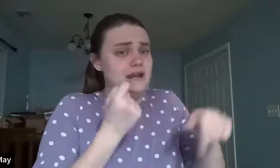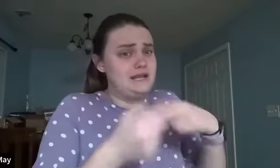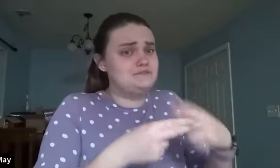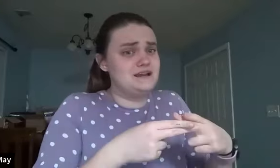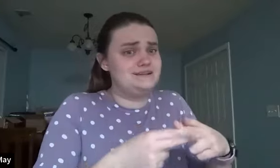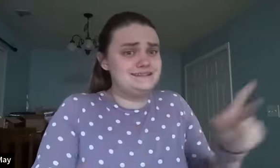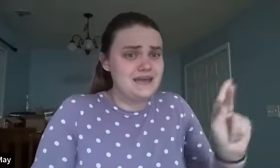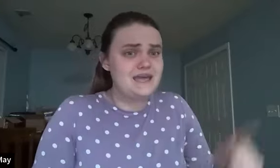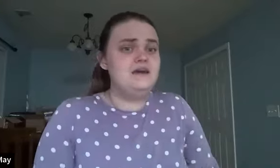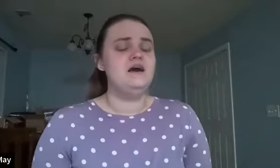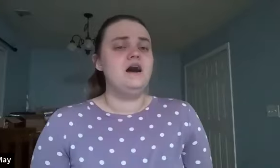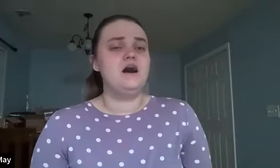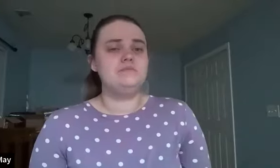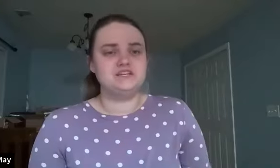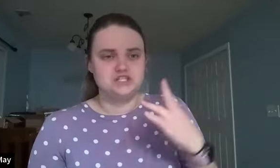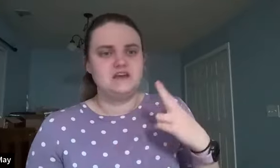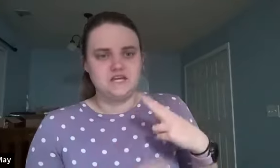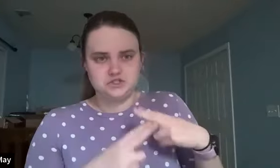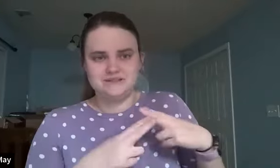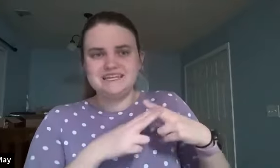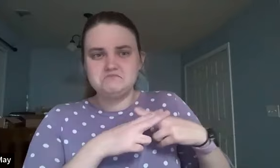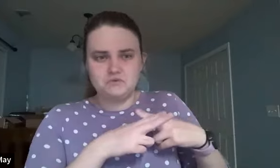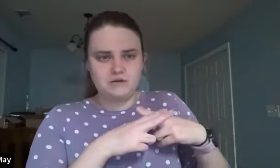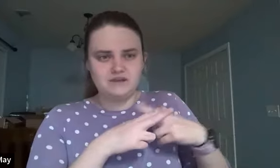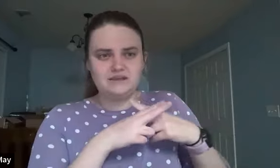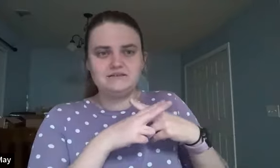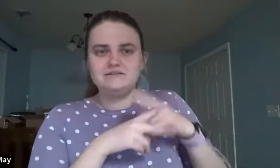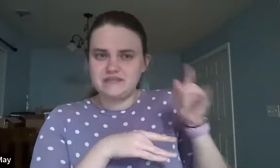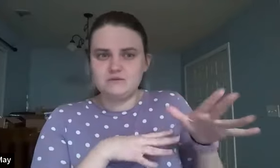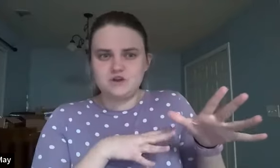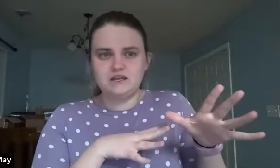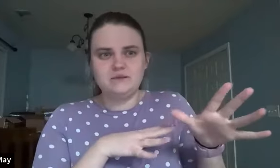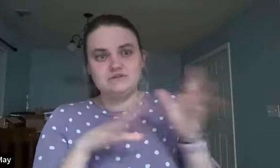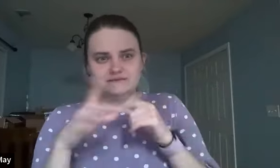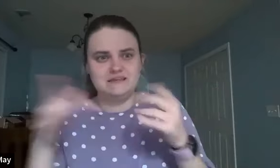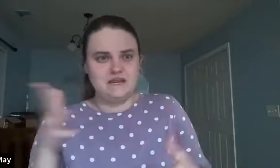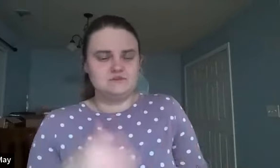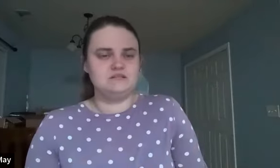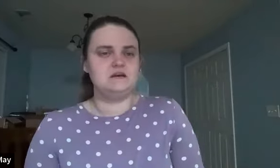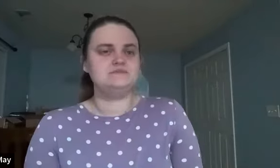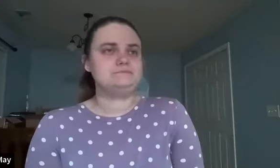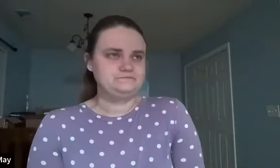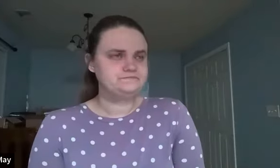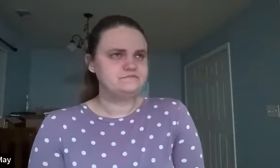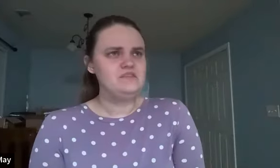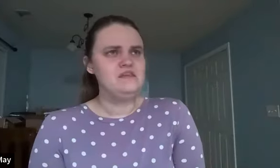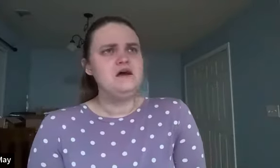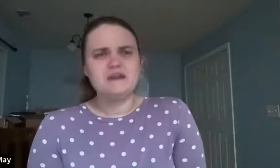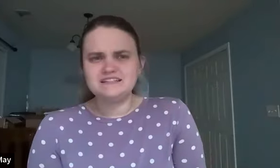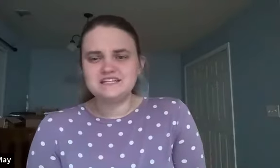name sign is K. That's just kind of that short temporary. That's what I'm talking about. So I don't have to say the name so many times. But